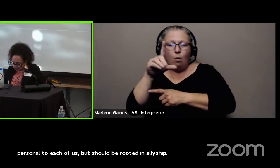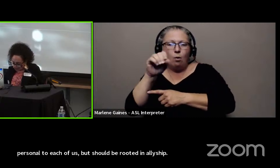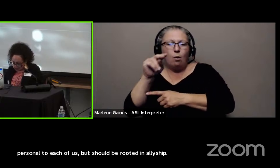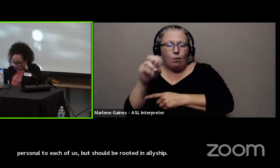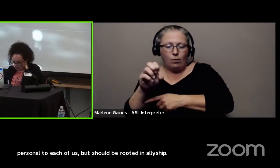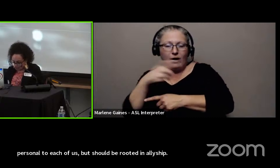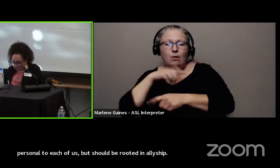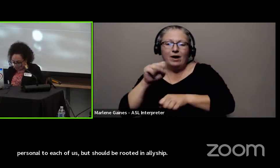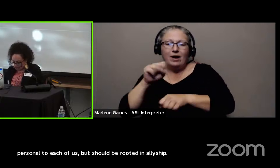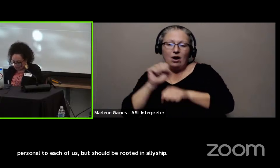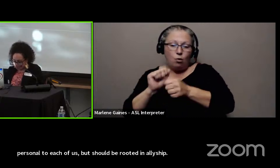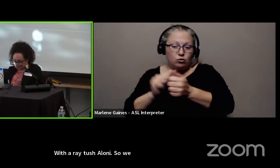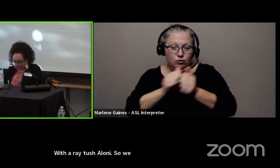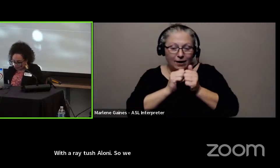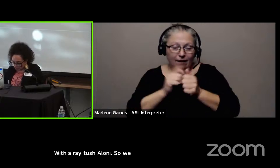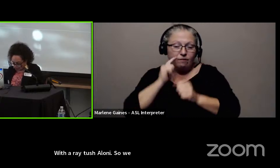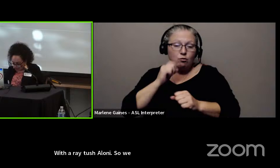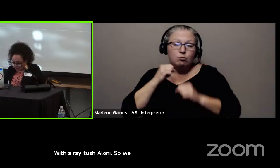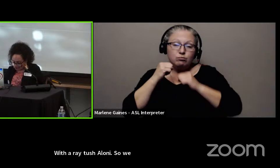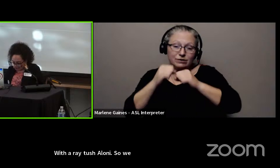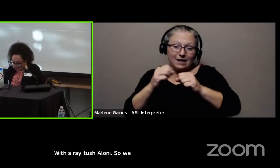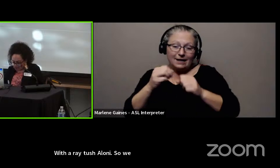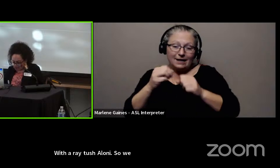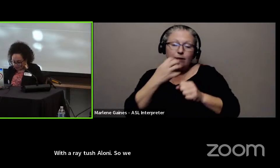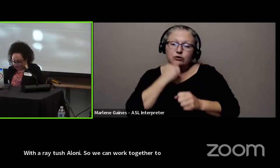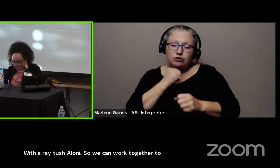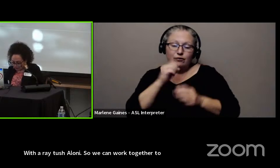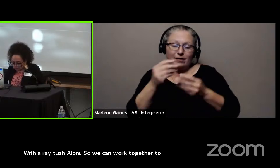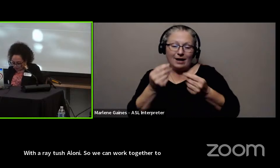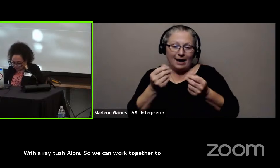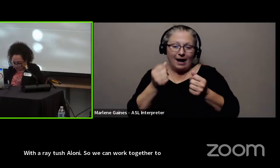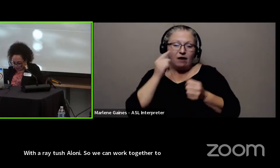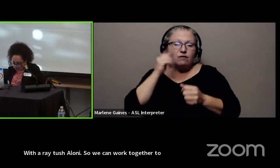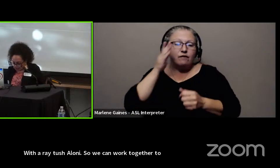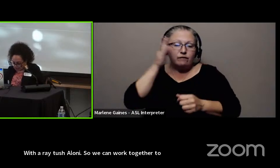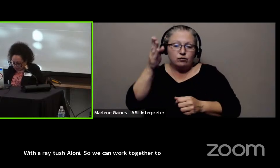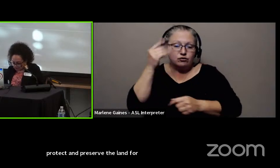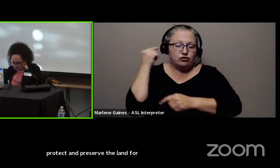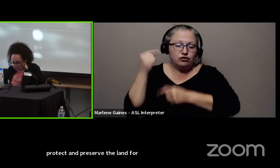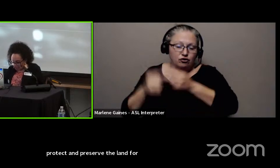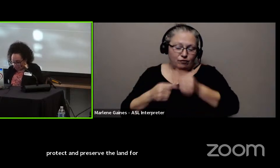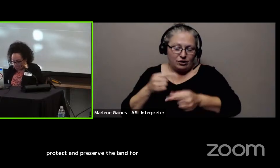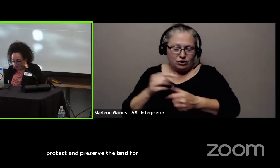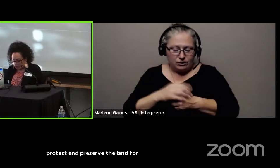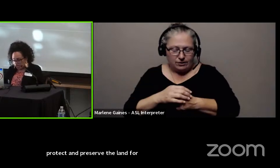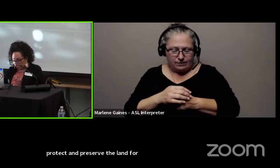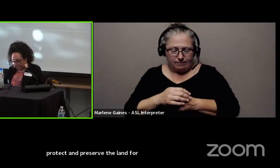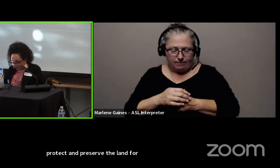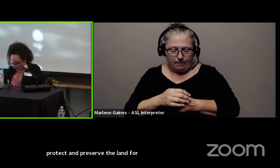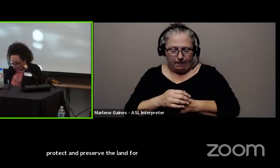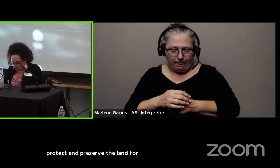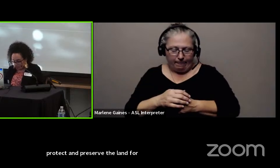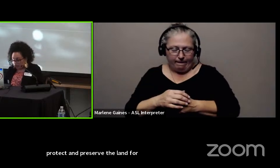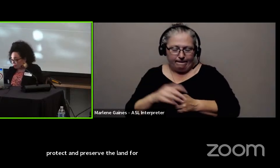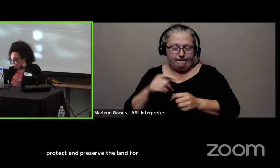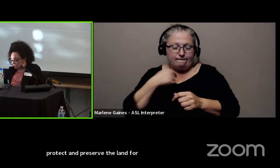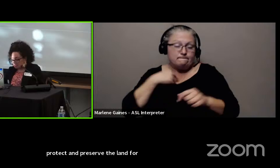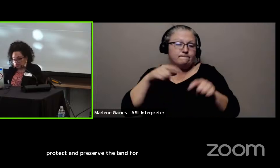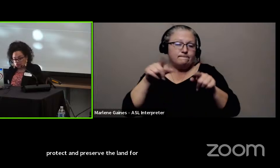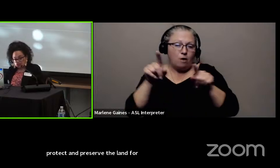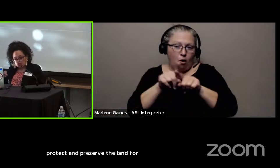work together to protect and preserve the land for future generations. I